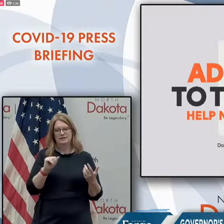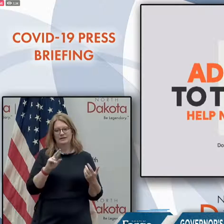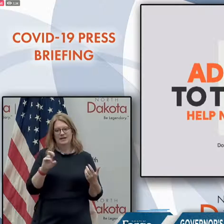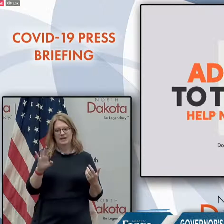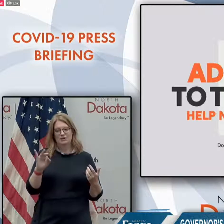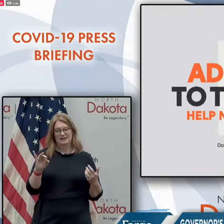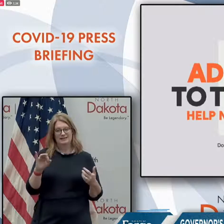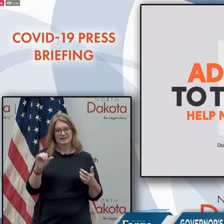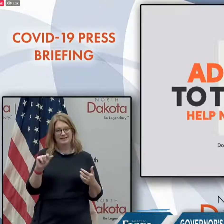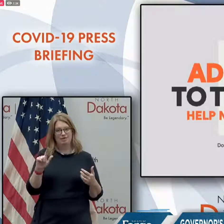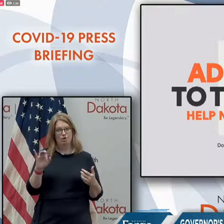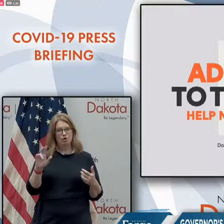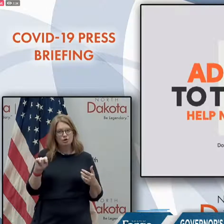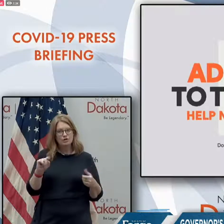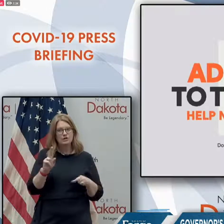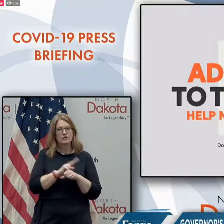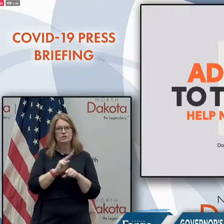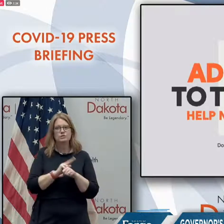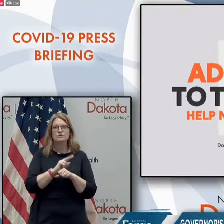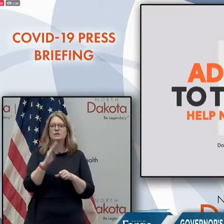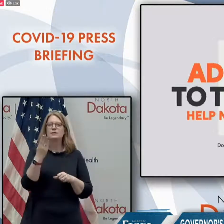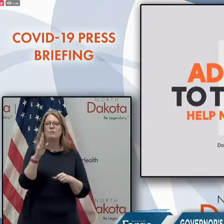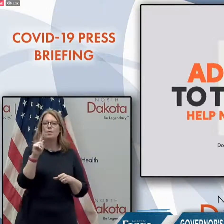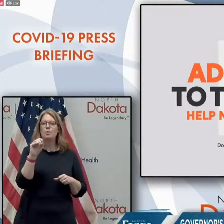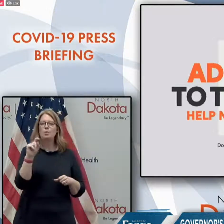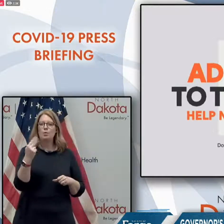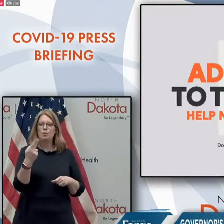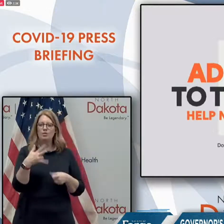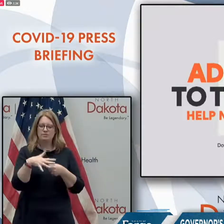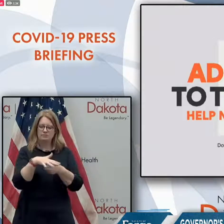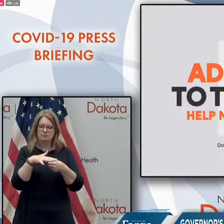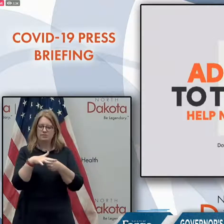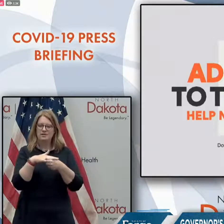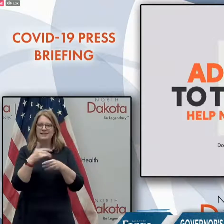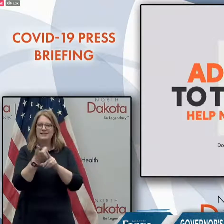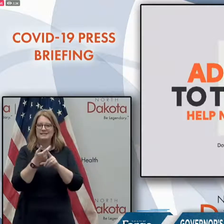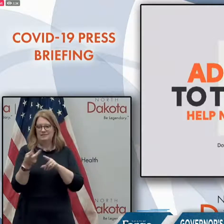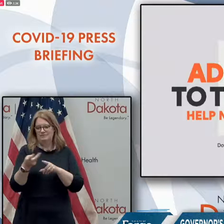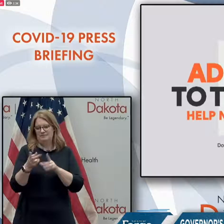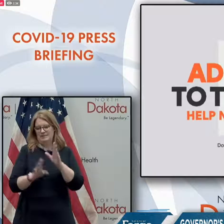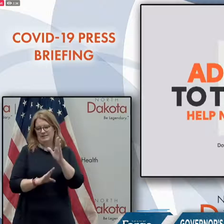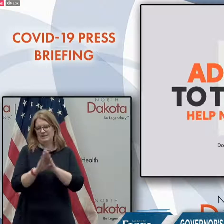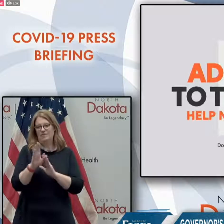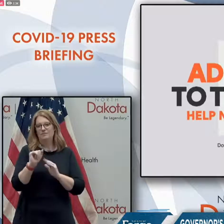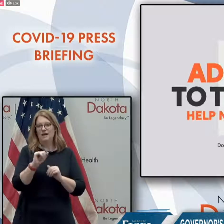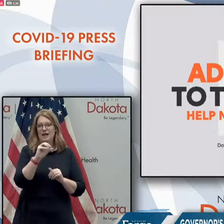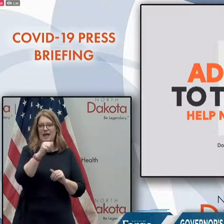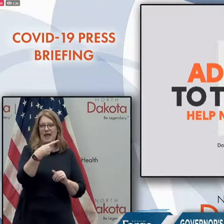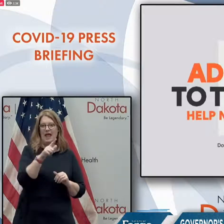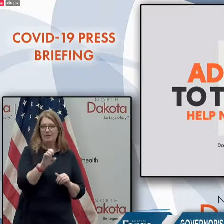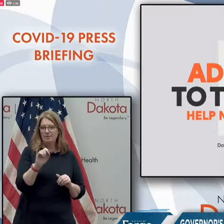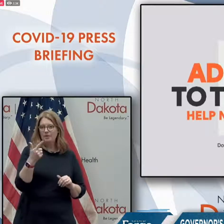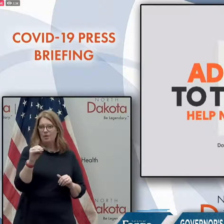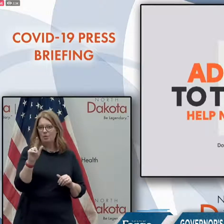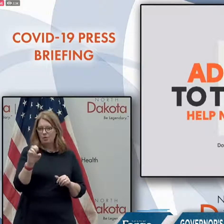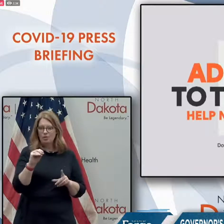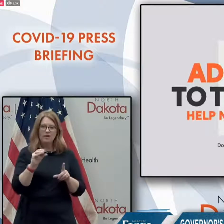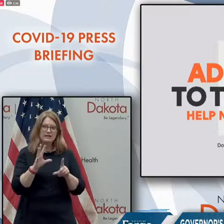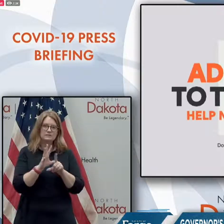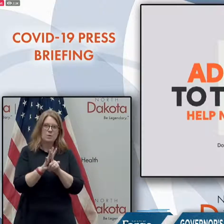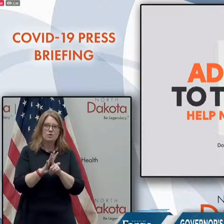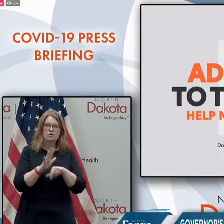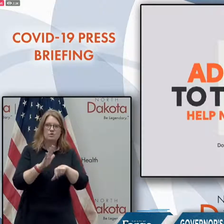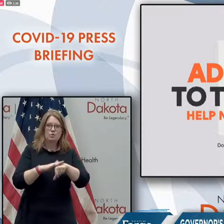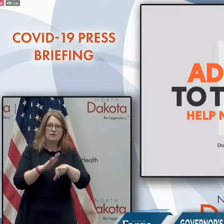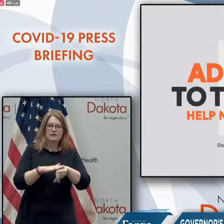Care19 alert uses the Bluetooth proximity technology that was jointly developed by Apple and Google. Exposure notification, there was a lot